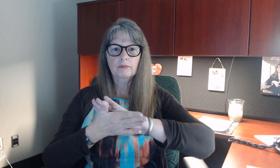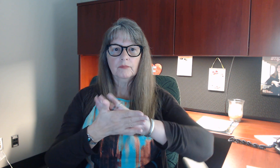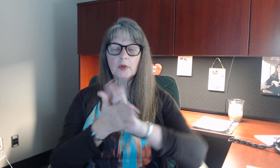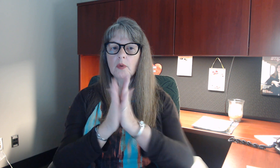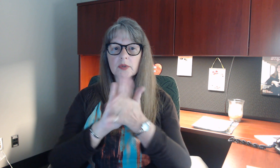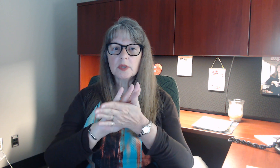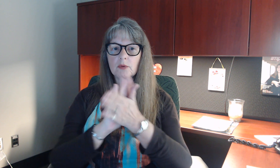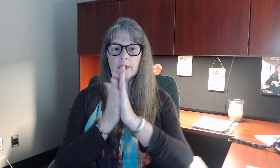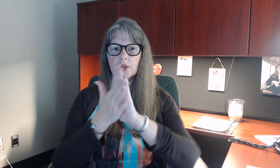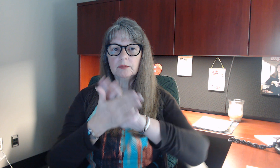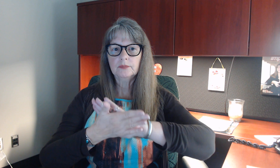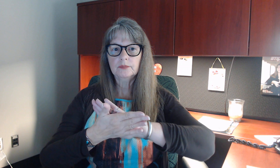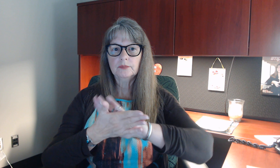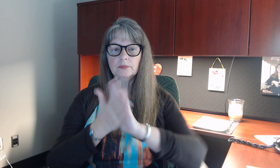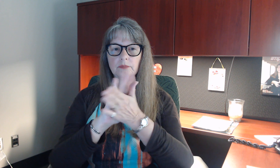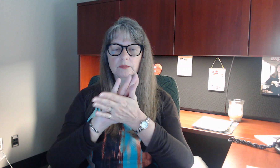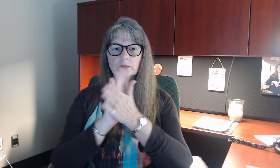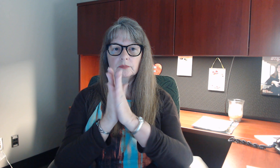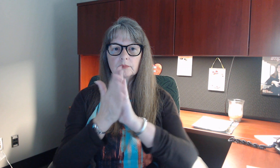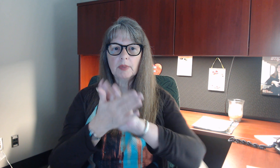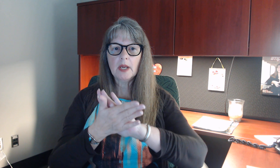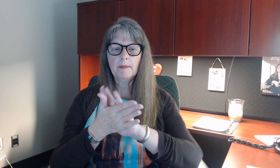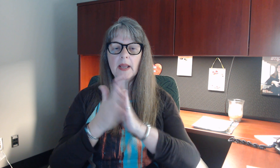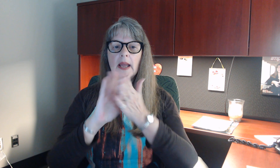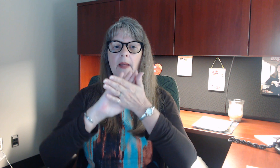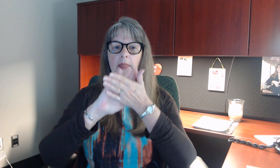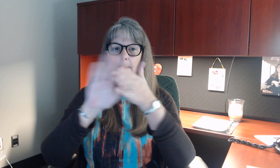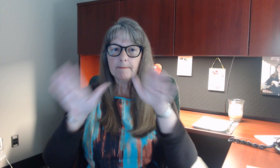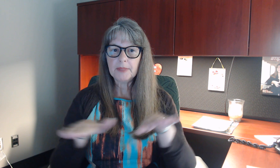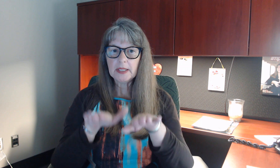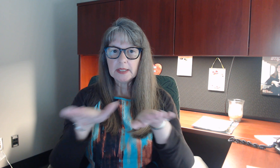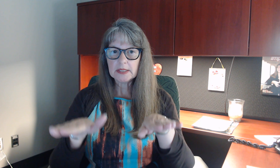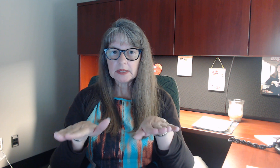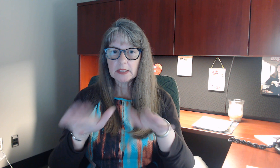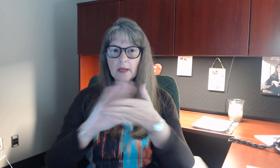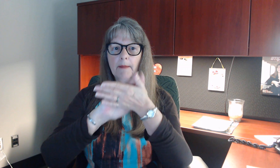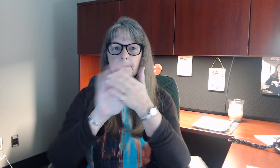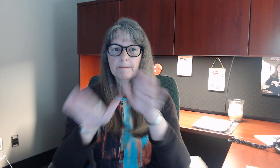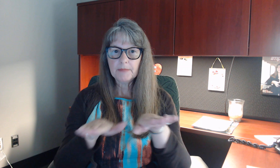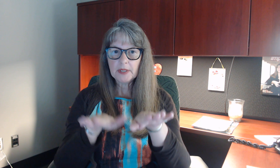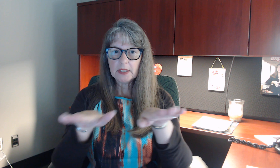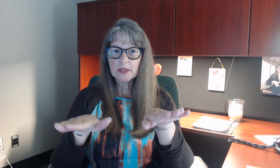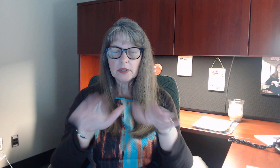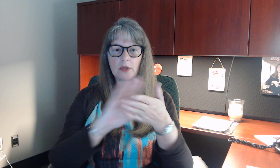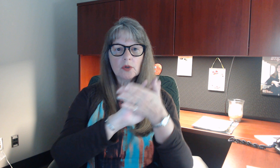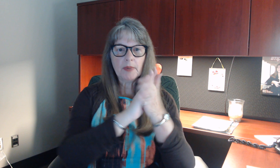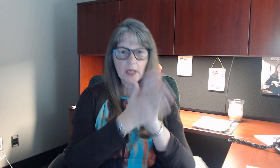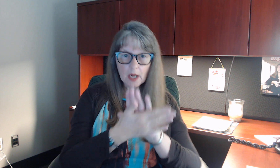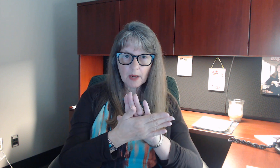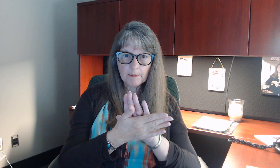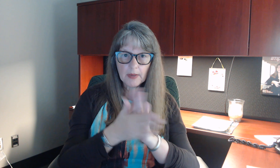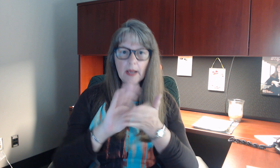They're going the same direction. Become, and then peace. So become, and